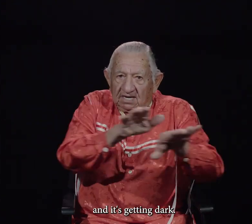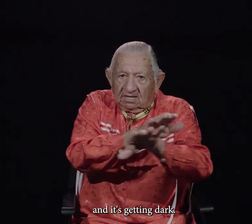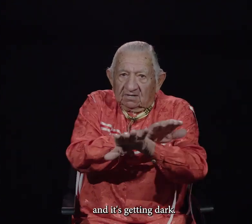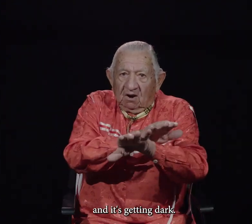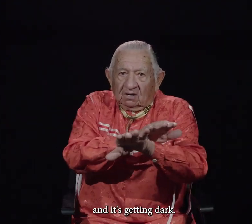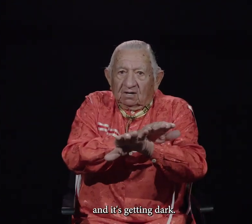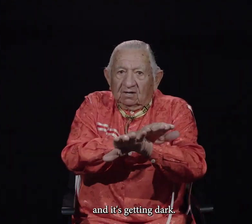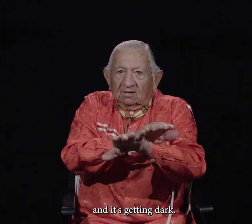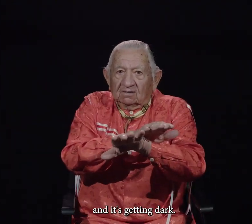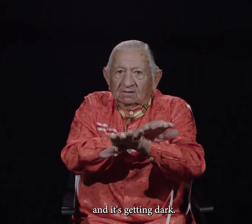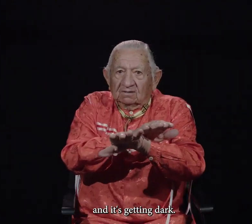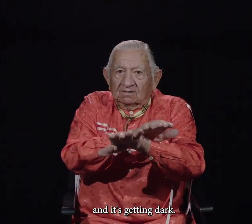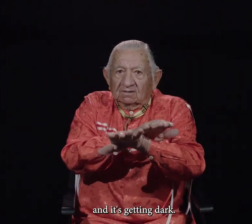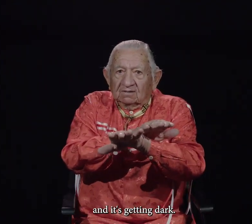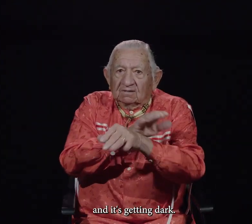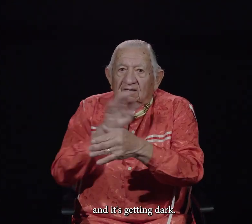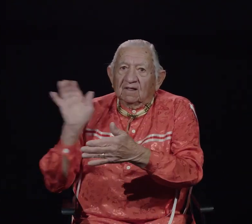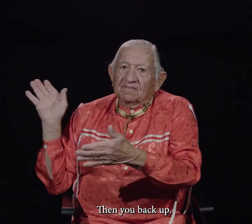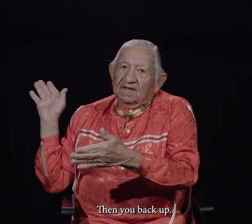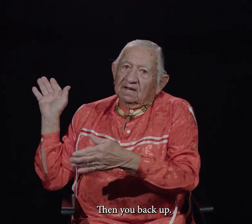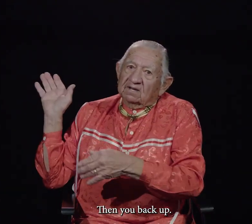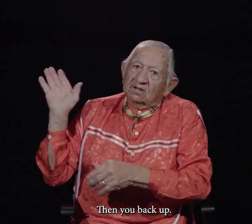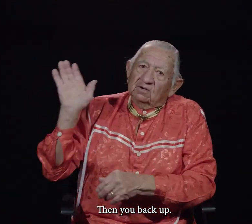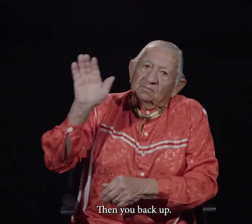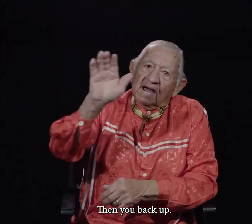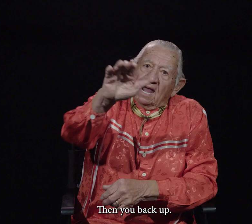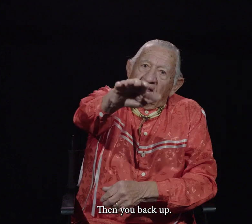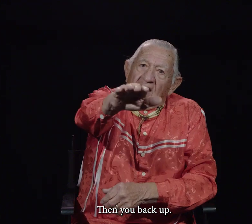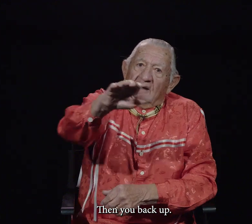getting dark. Then you back up.